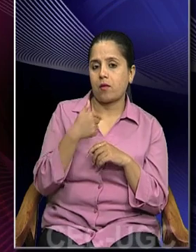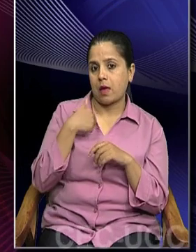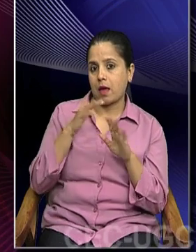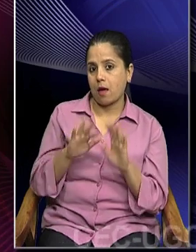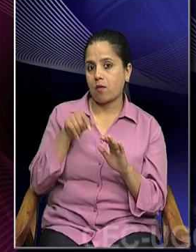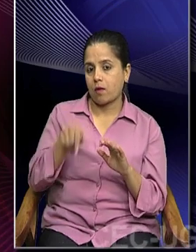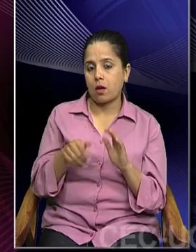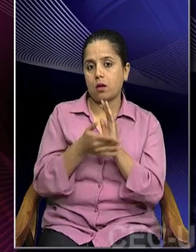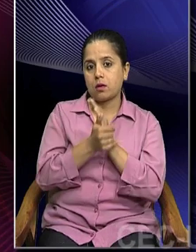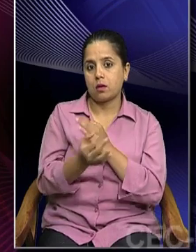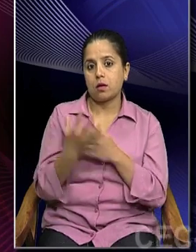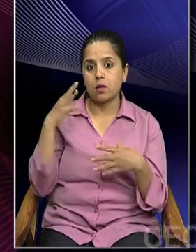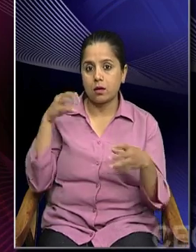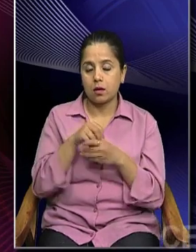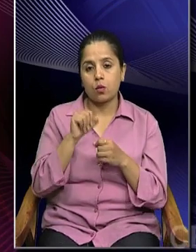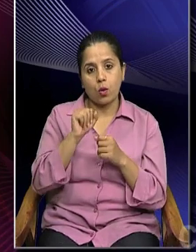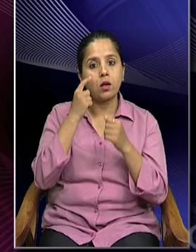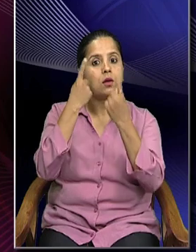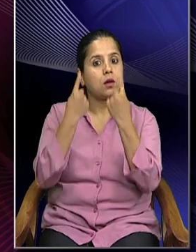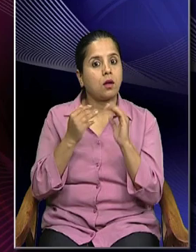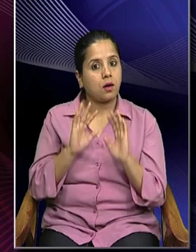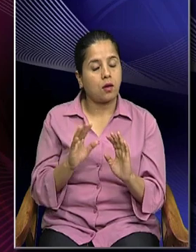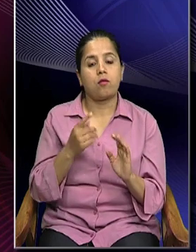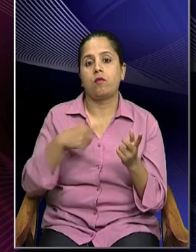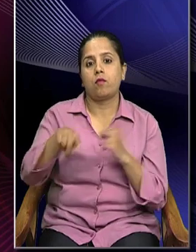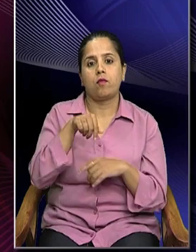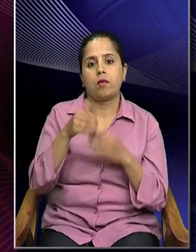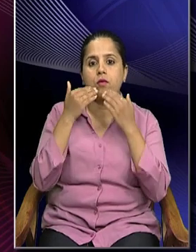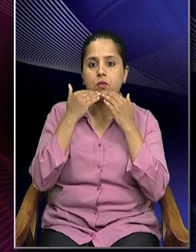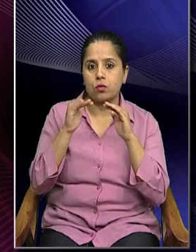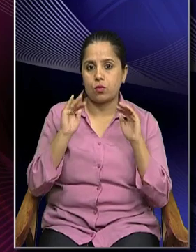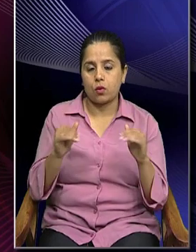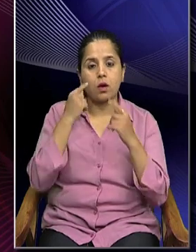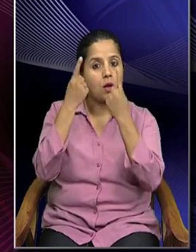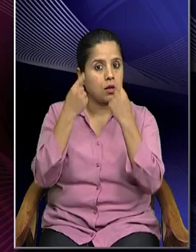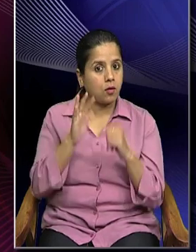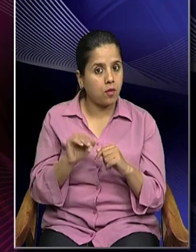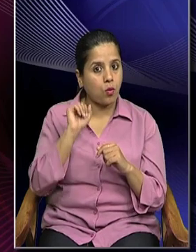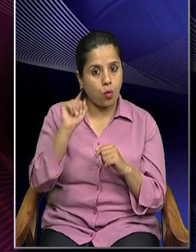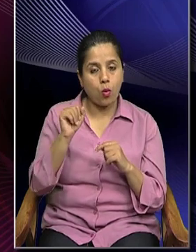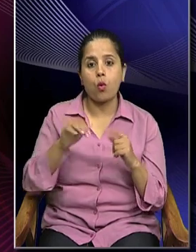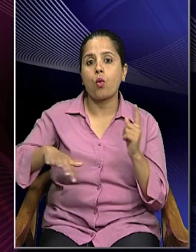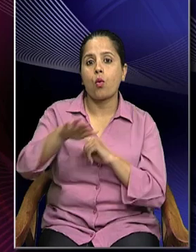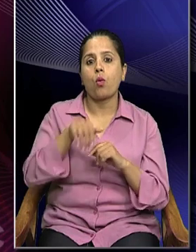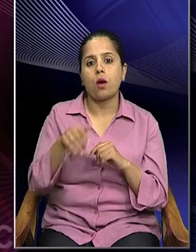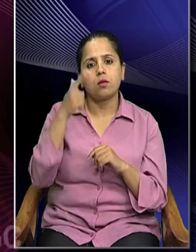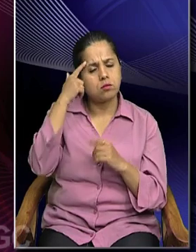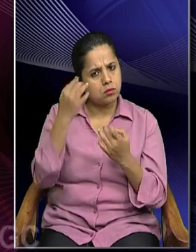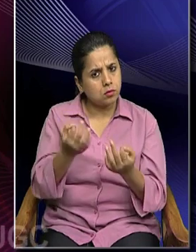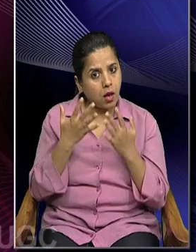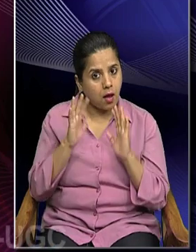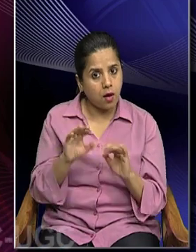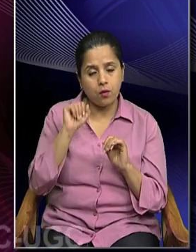the competency based assessment, in which the students are assessed on the basis of the mastery of